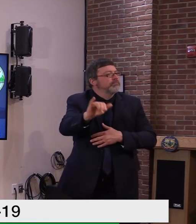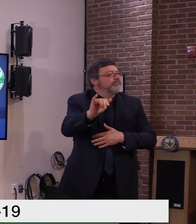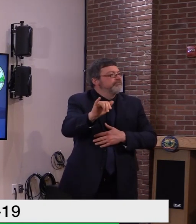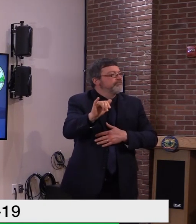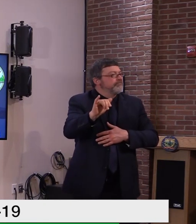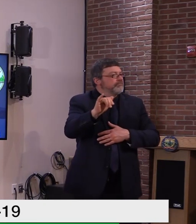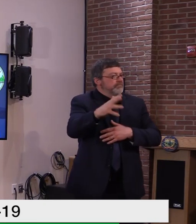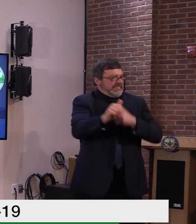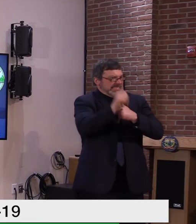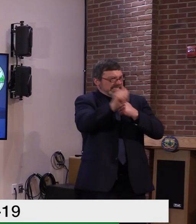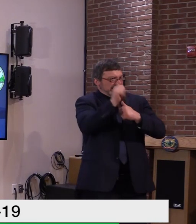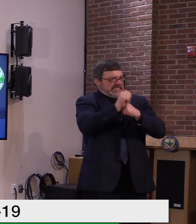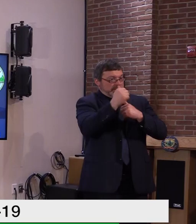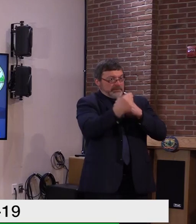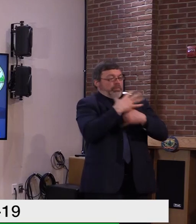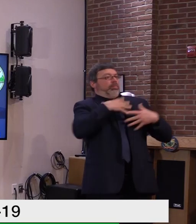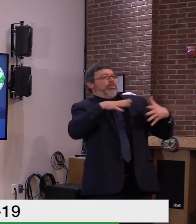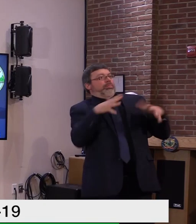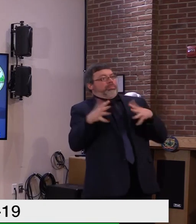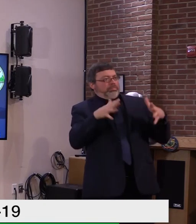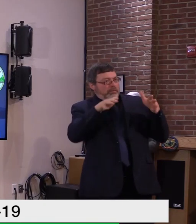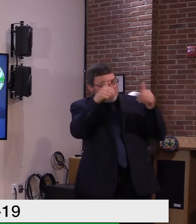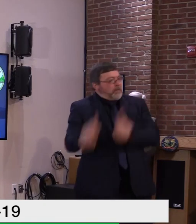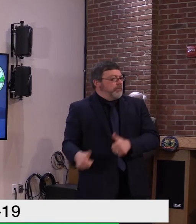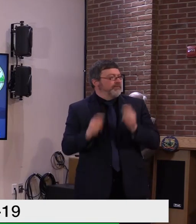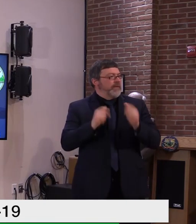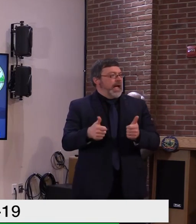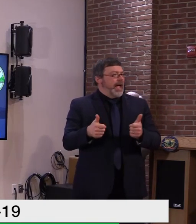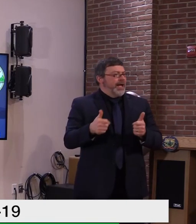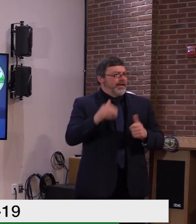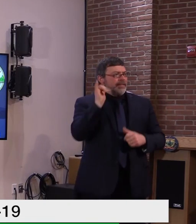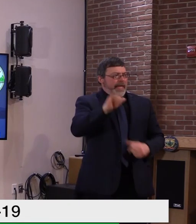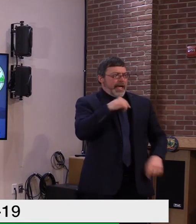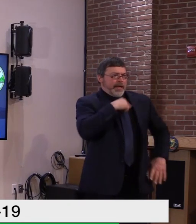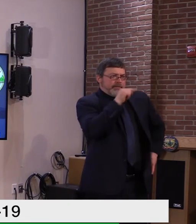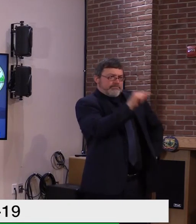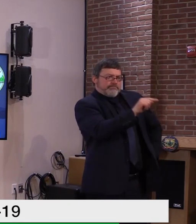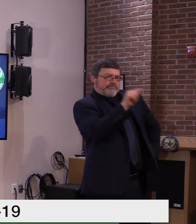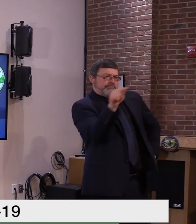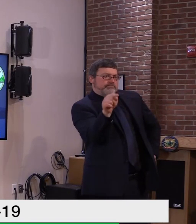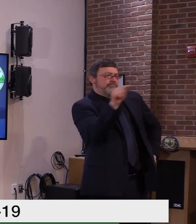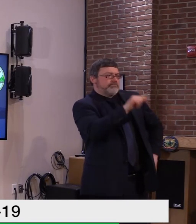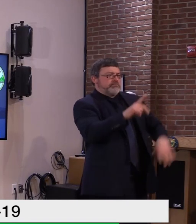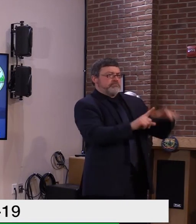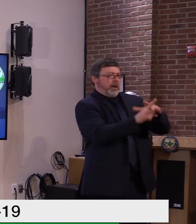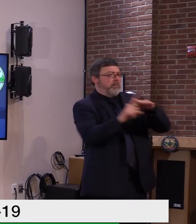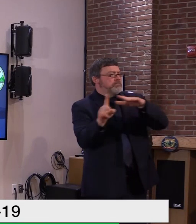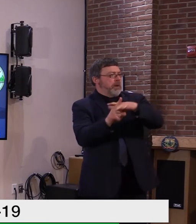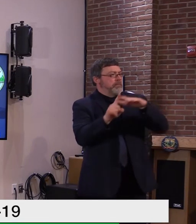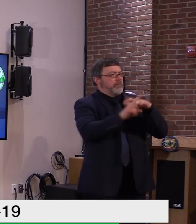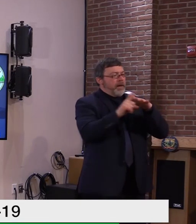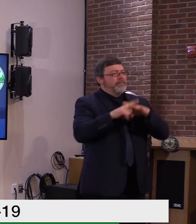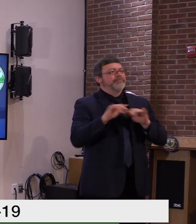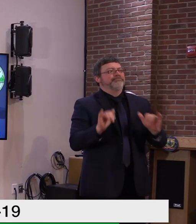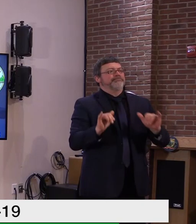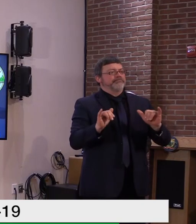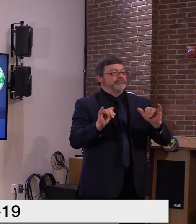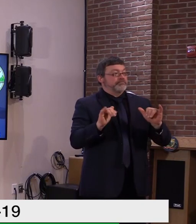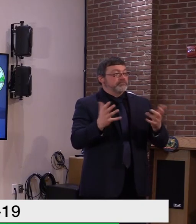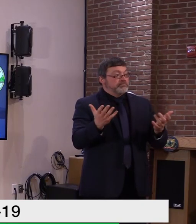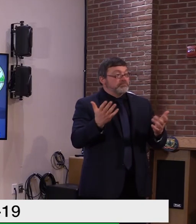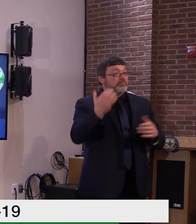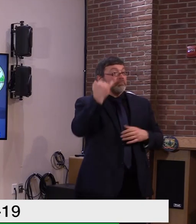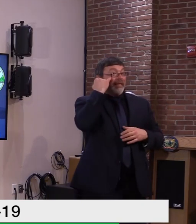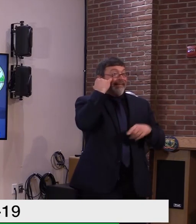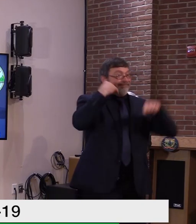BMI, that can actually predispose you to a worse outcome. So it's that kind of decision-making that we'll be